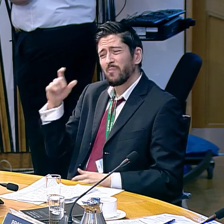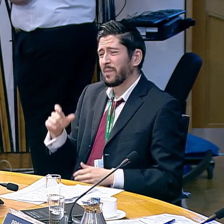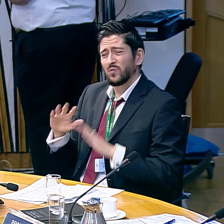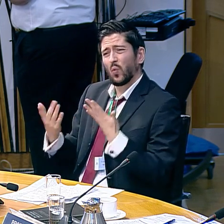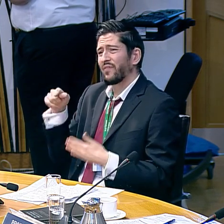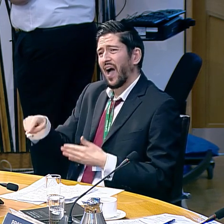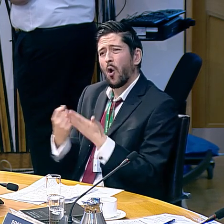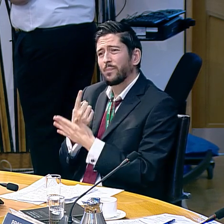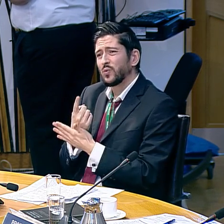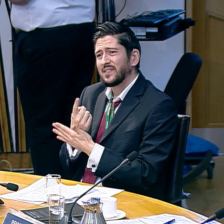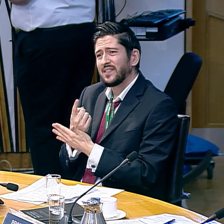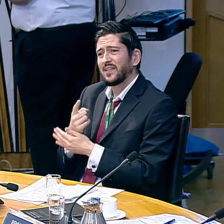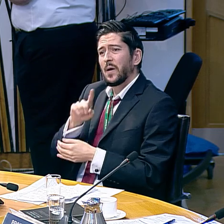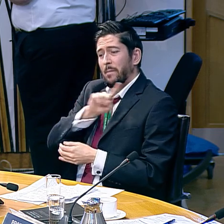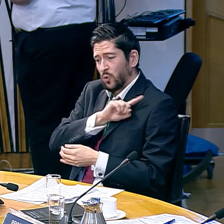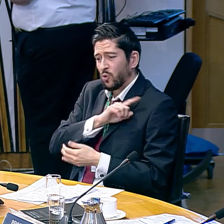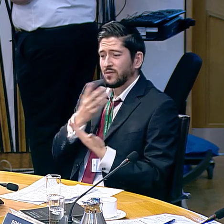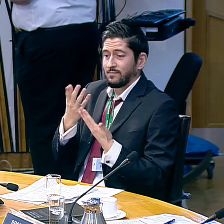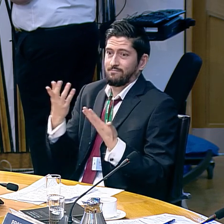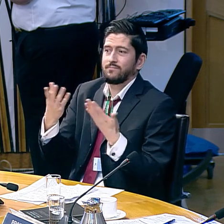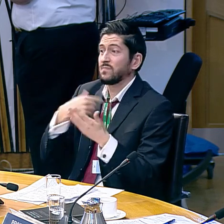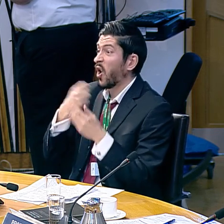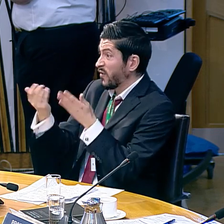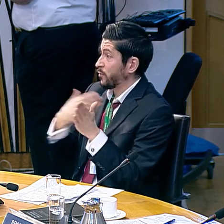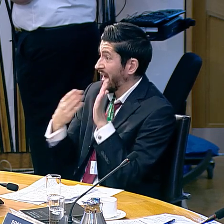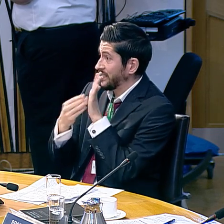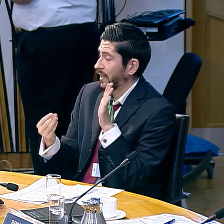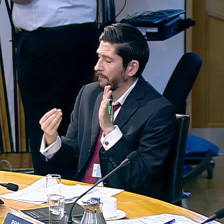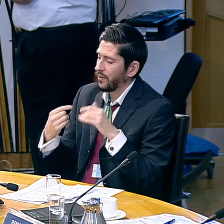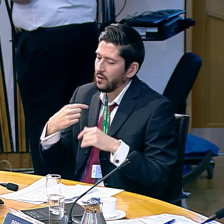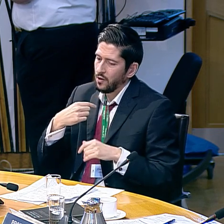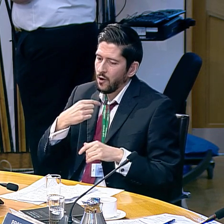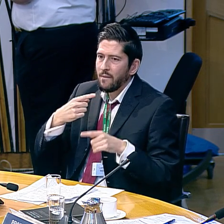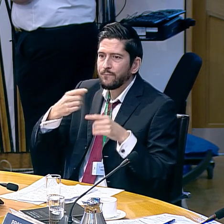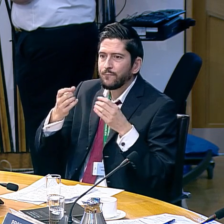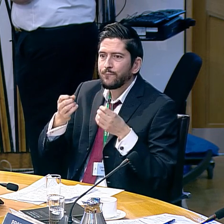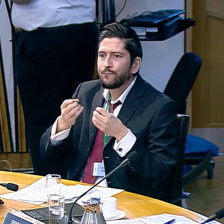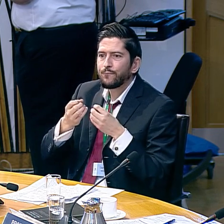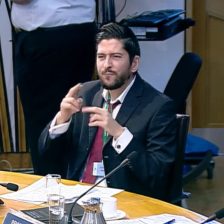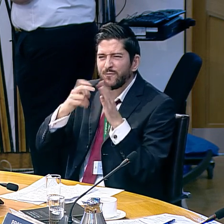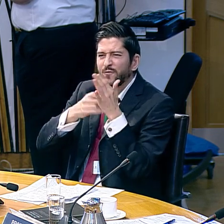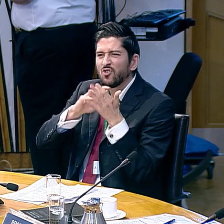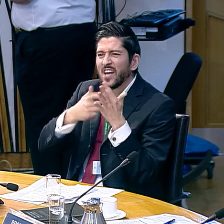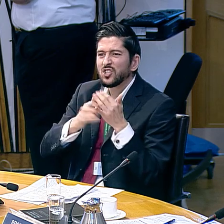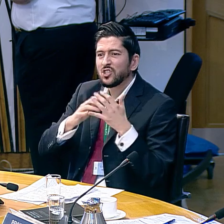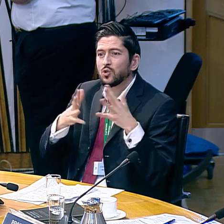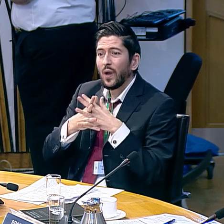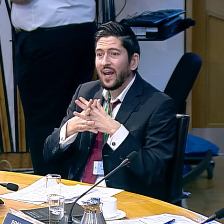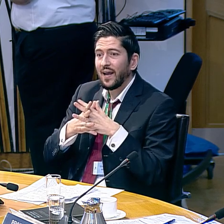skills. And I don't feel that deaf people have that same kind of opportunity. I'll tell you about my own example.